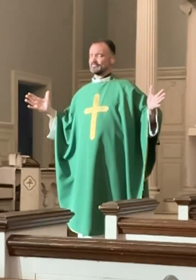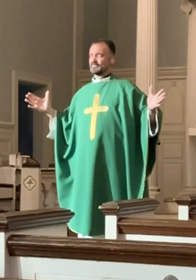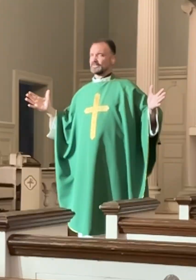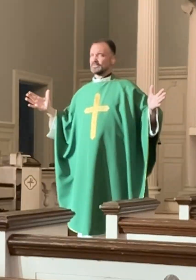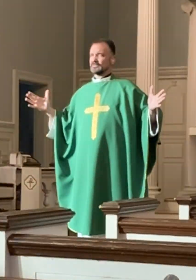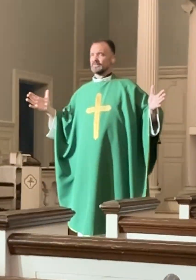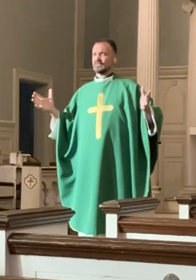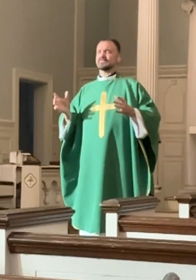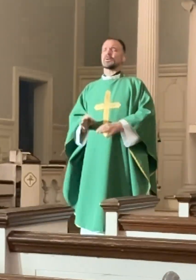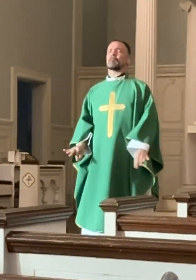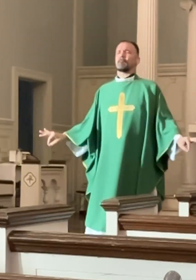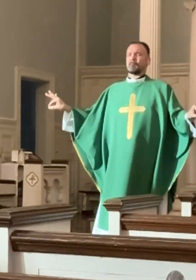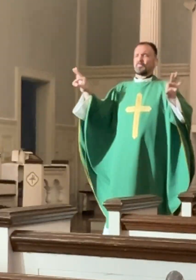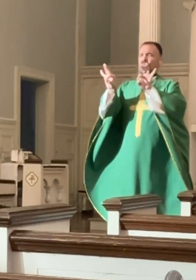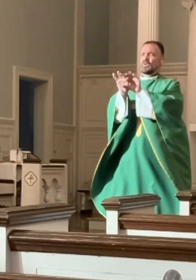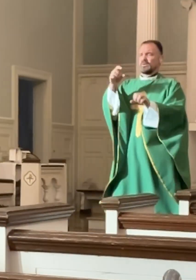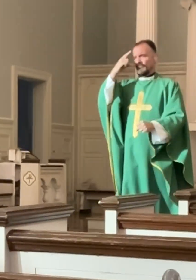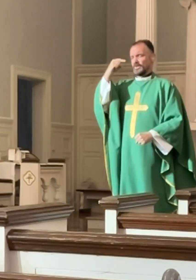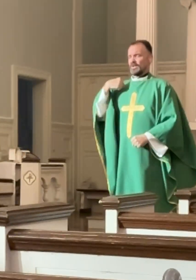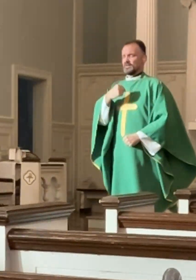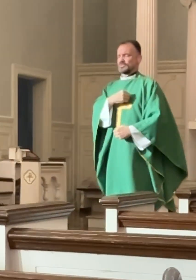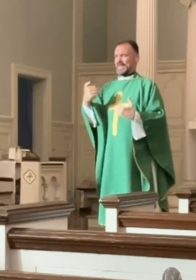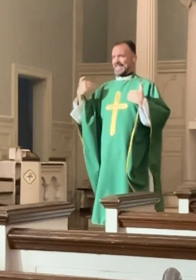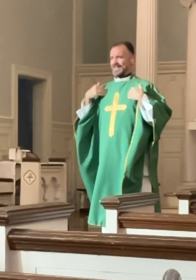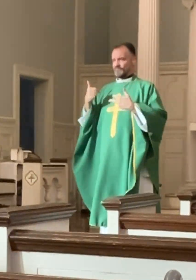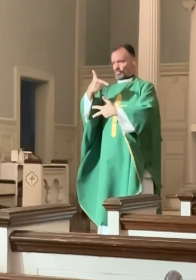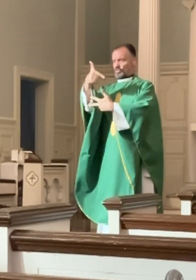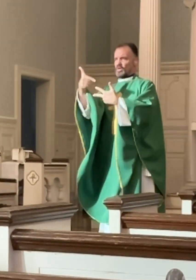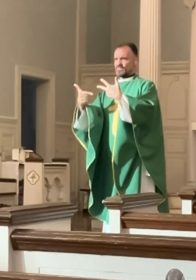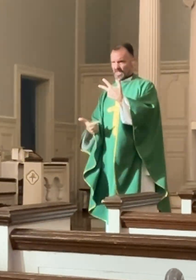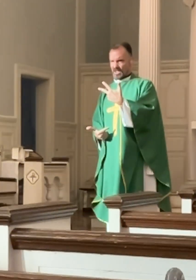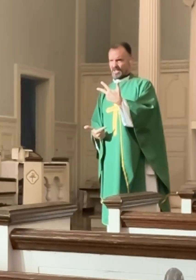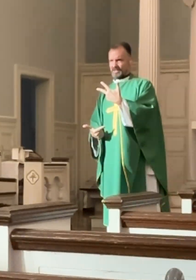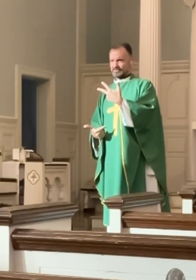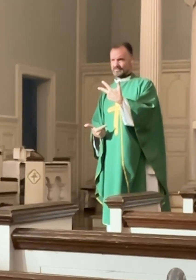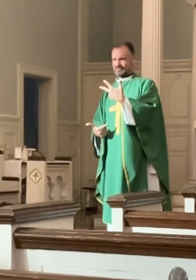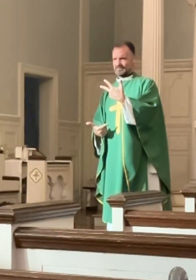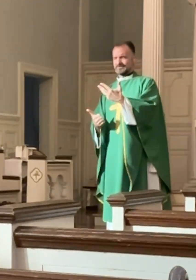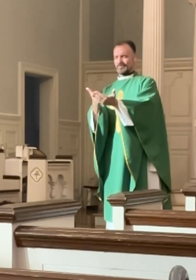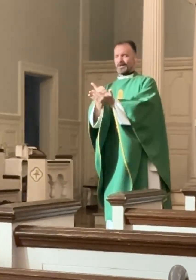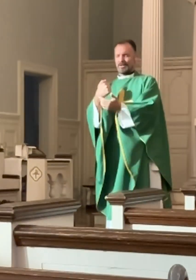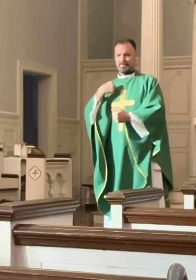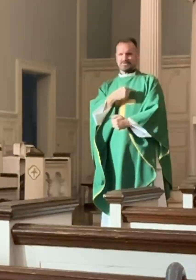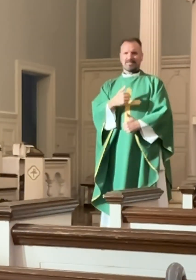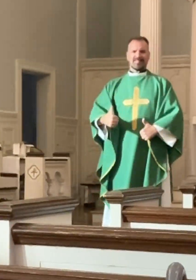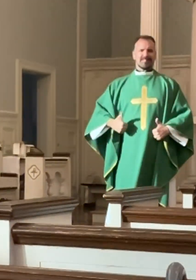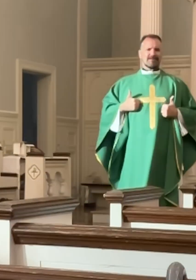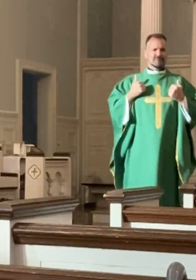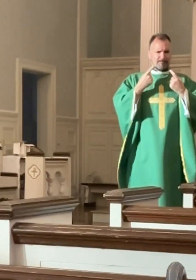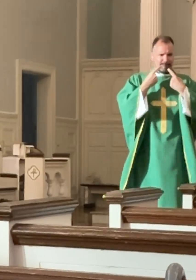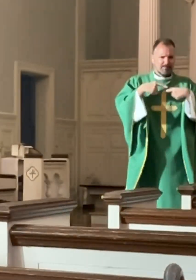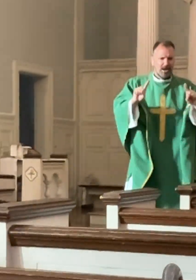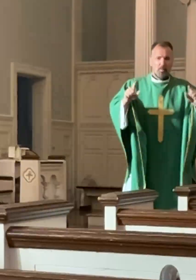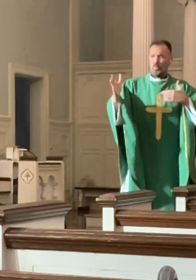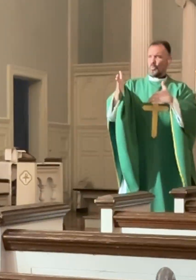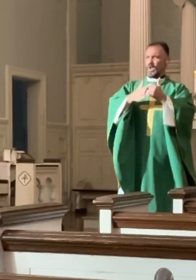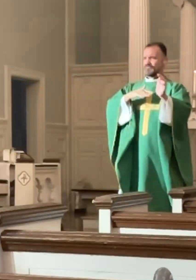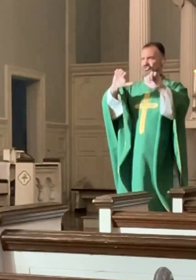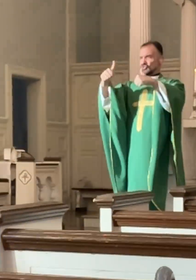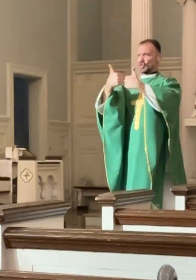Without the church, we would be missing those things. But we do have all of those things. We do